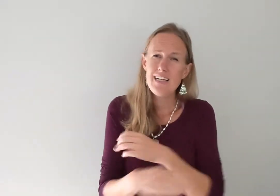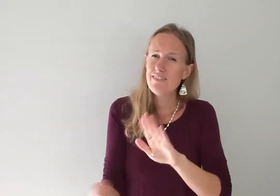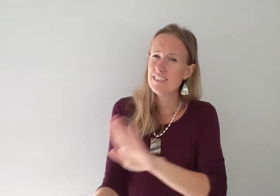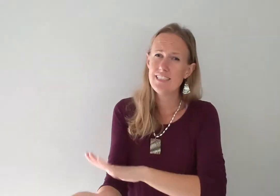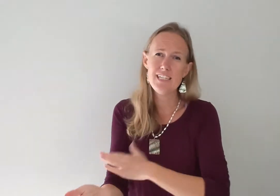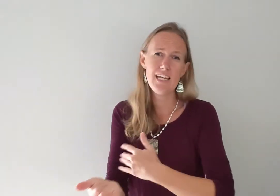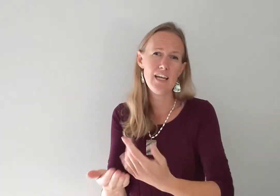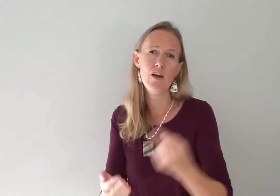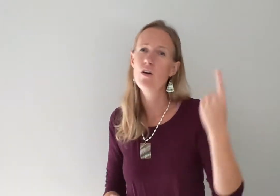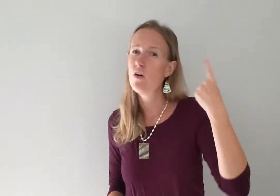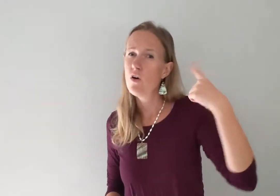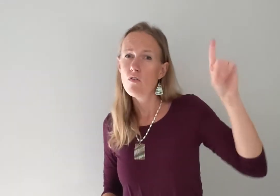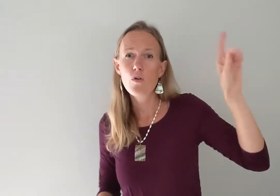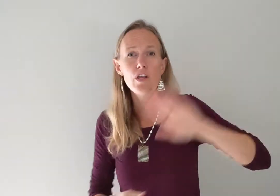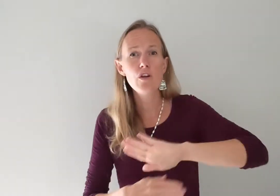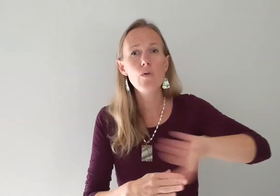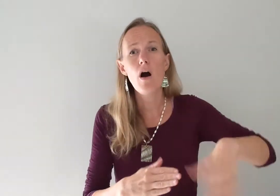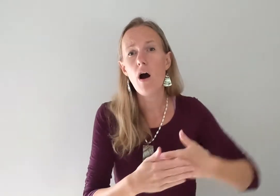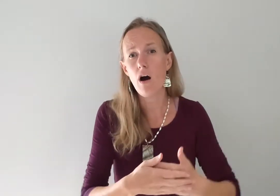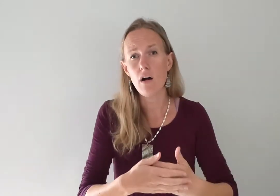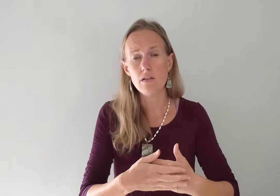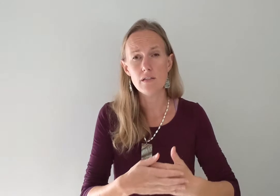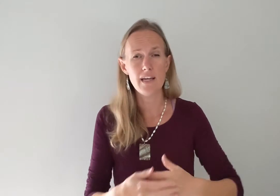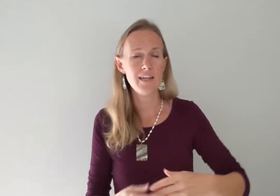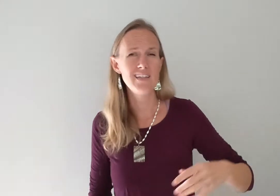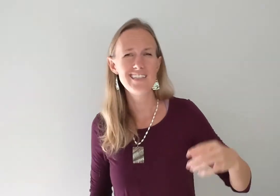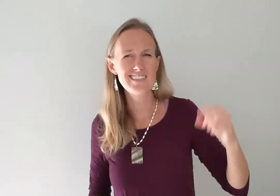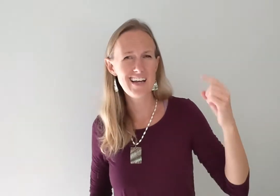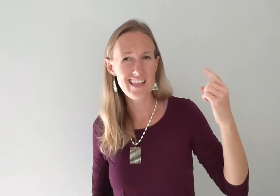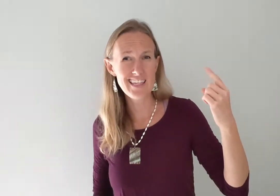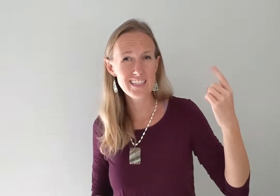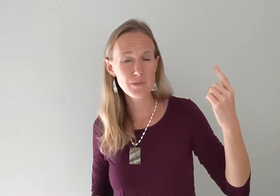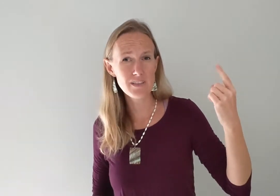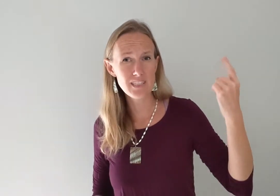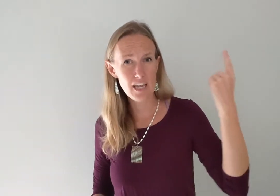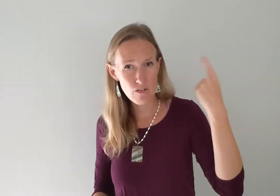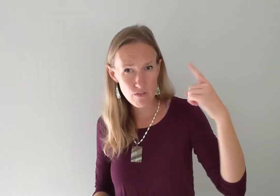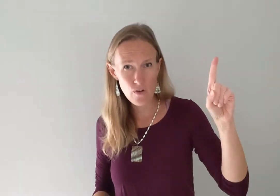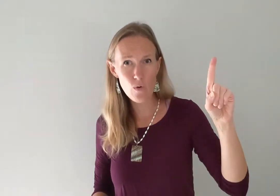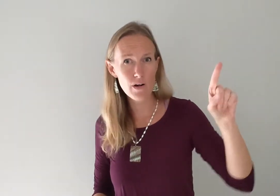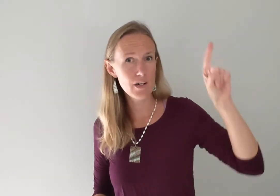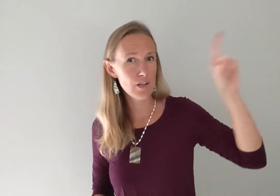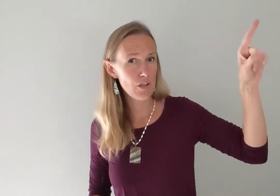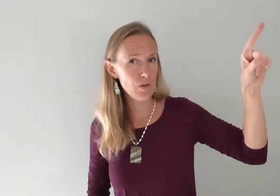to sing for you all, okay? I think that's what they're saying, for